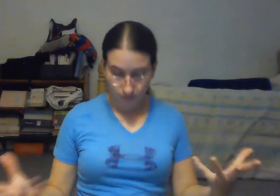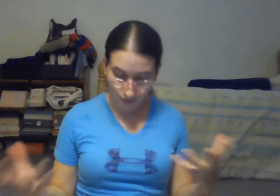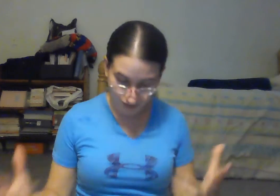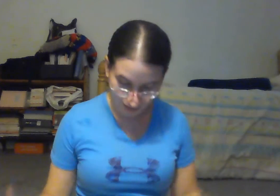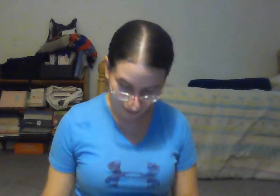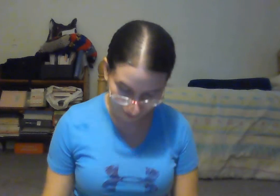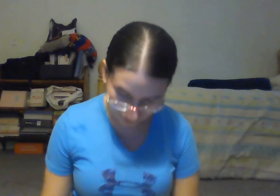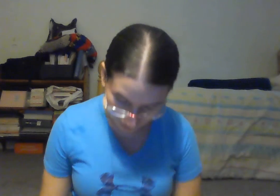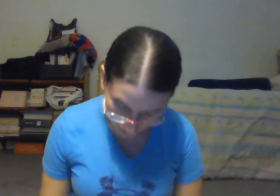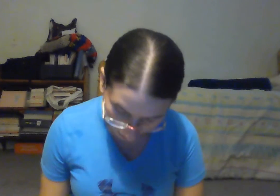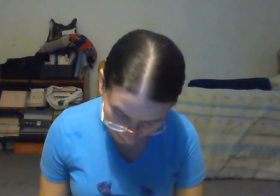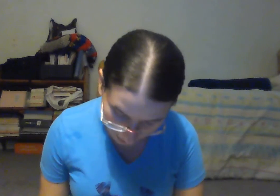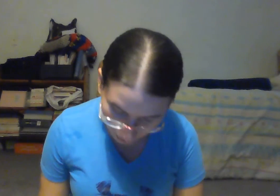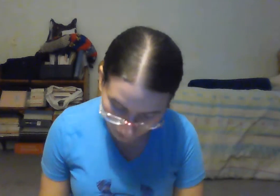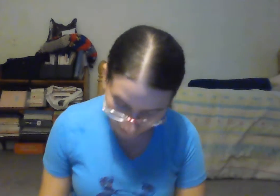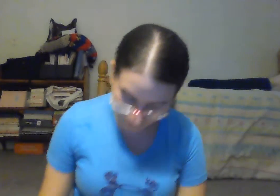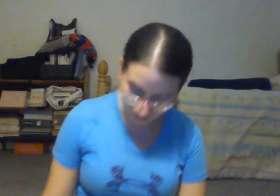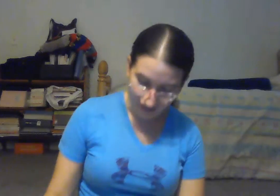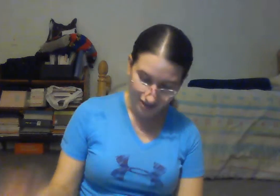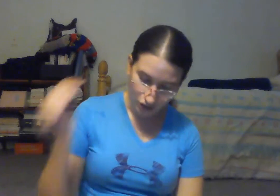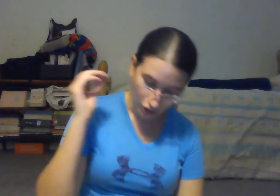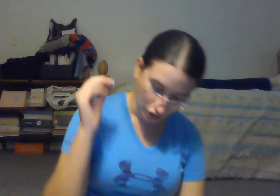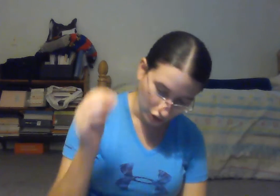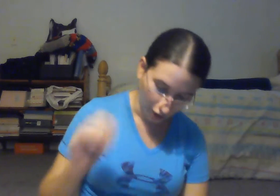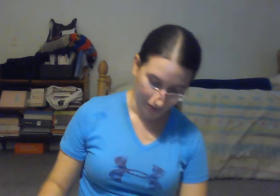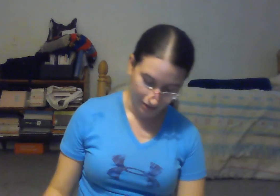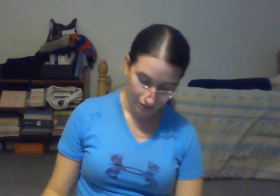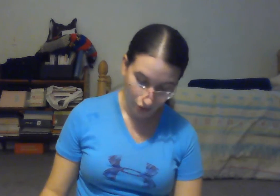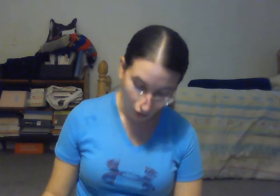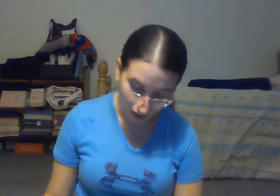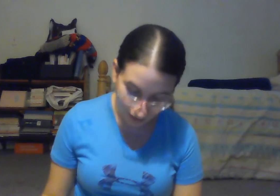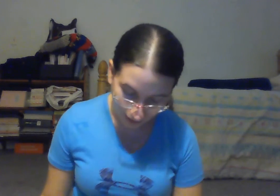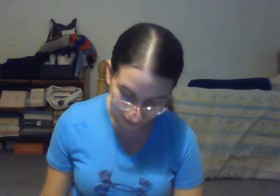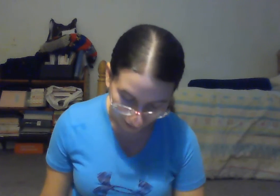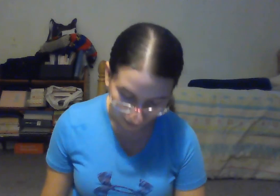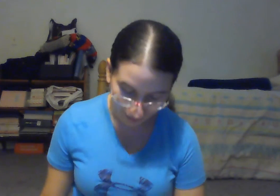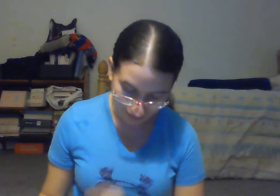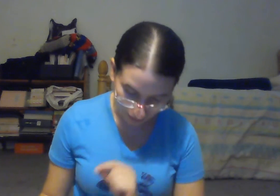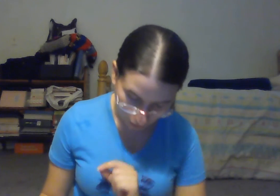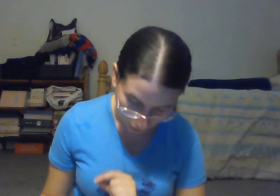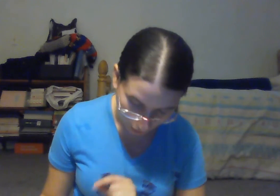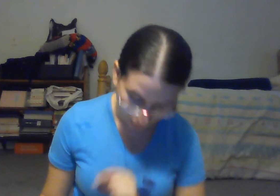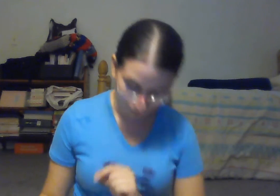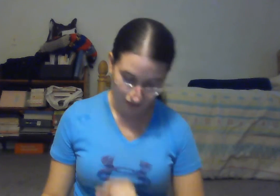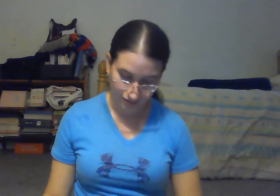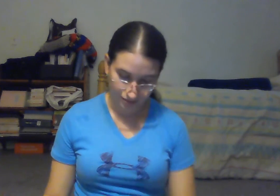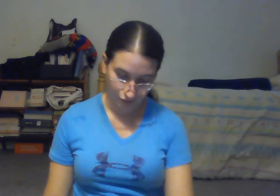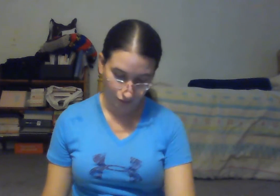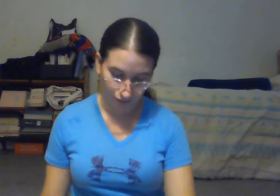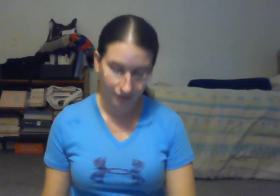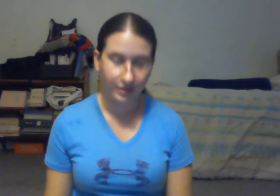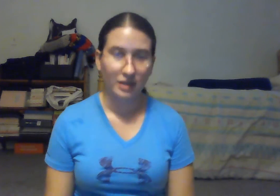Something like that. I don't like that. Stop it. Not like I. Stop it. That's one way of saying that.